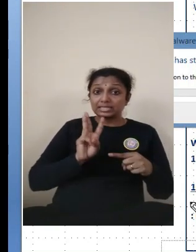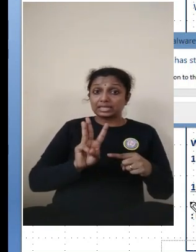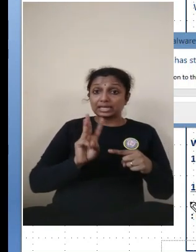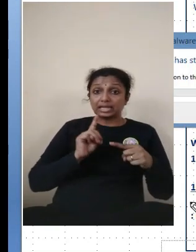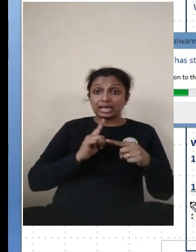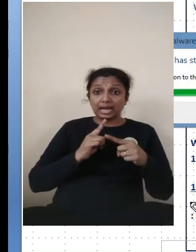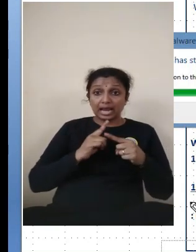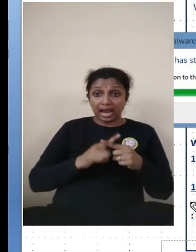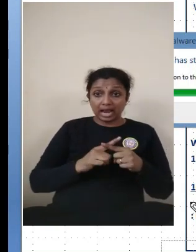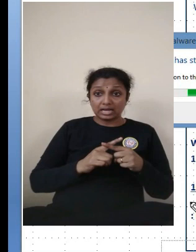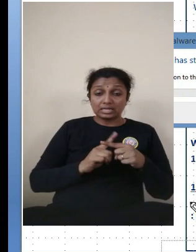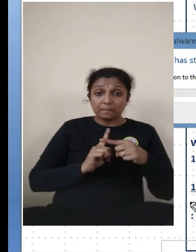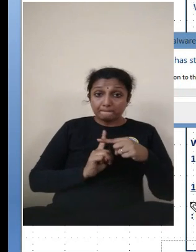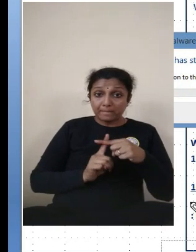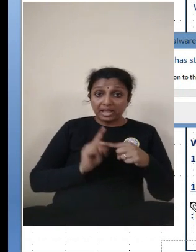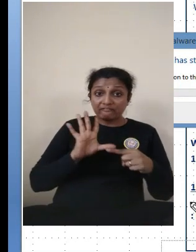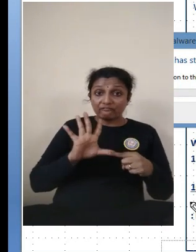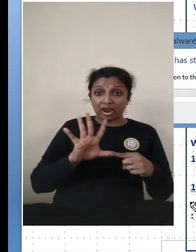term